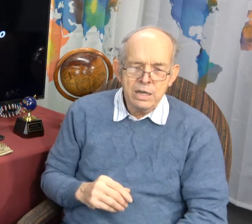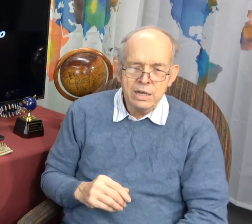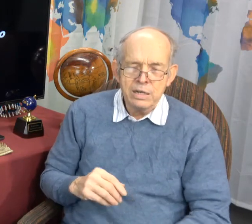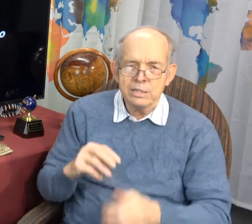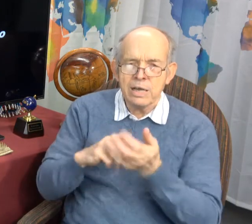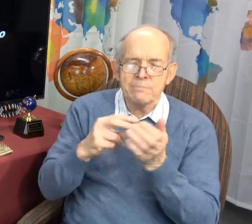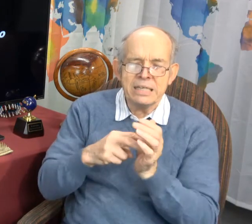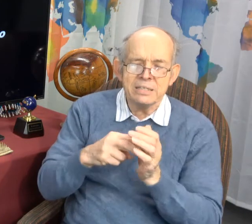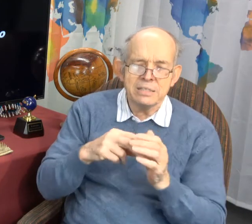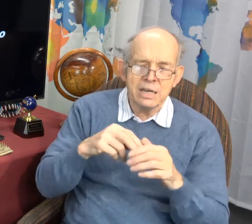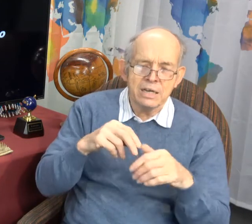That means